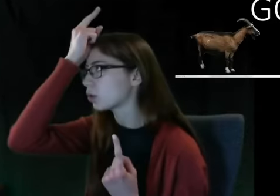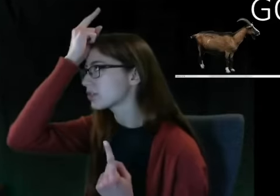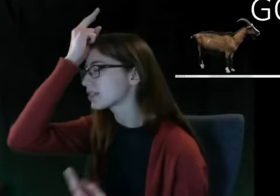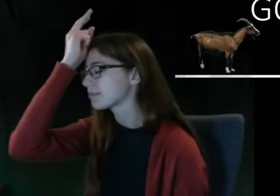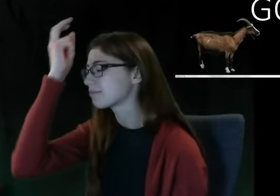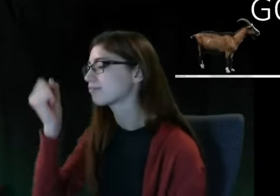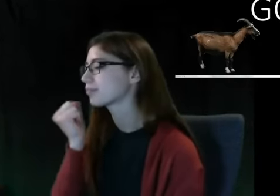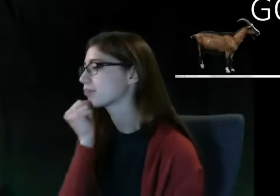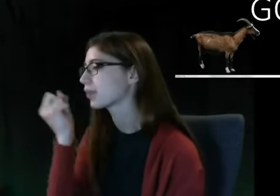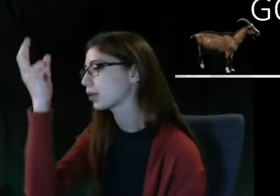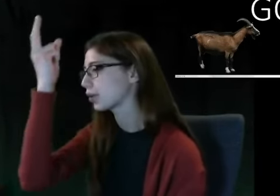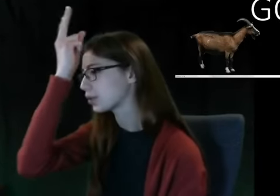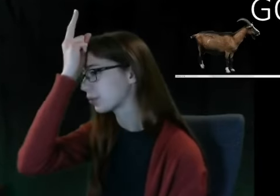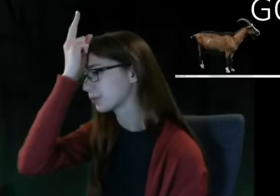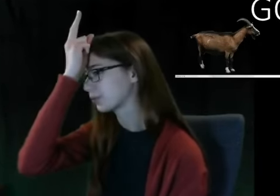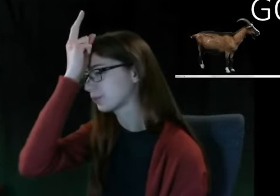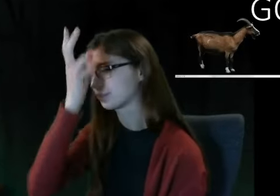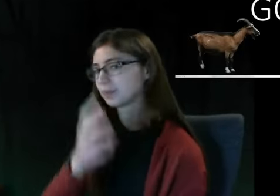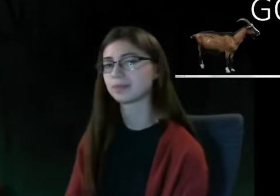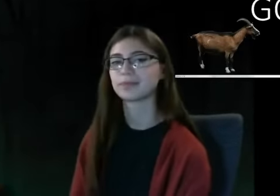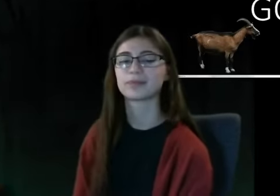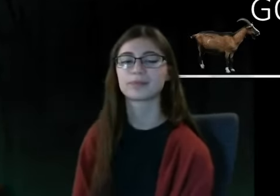horns. Goat.